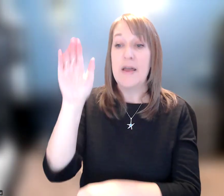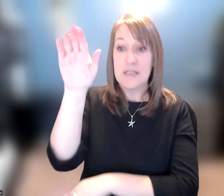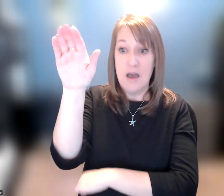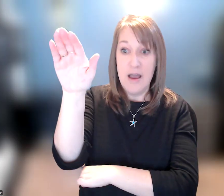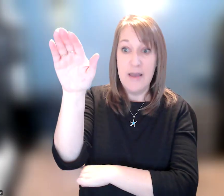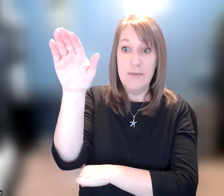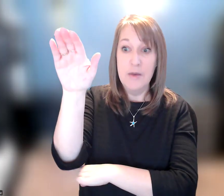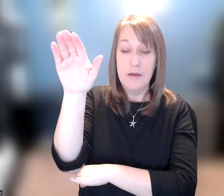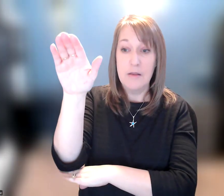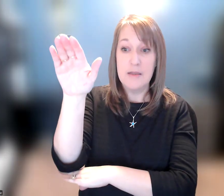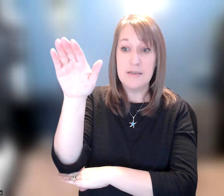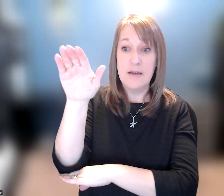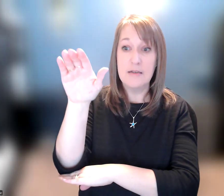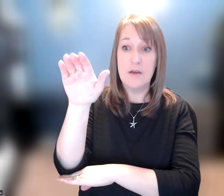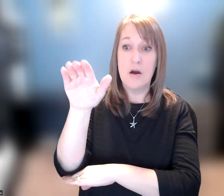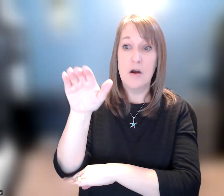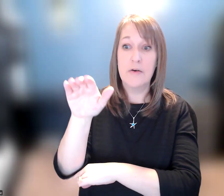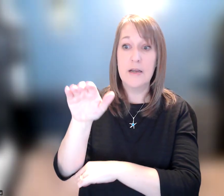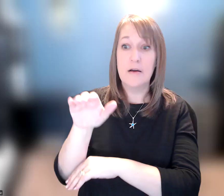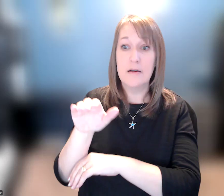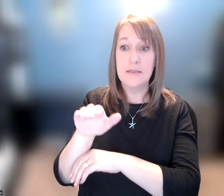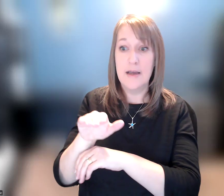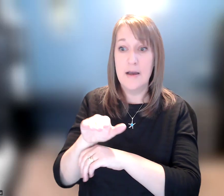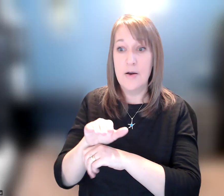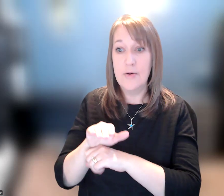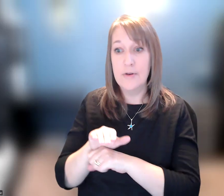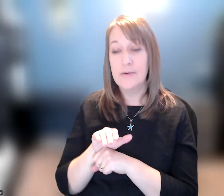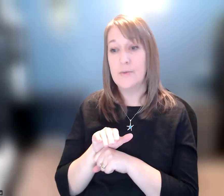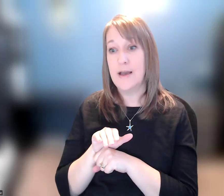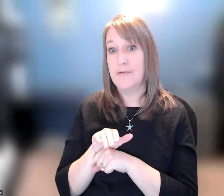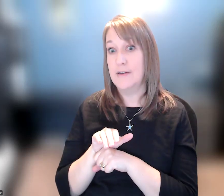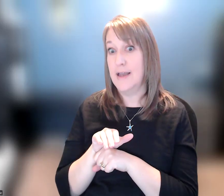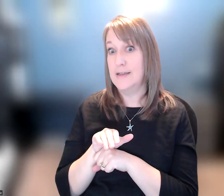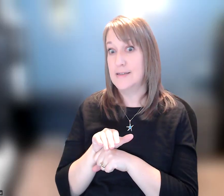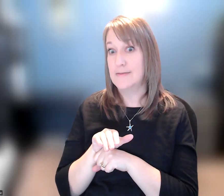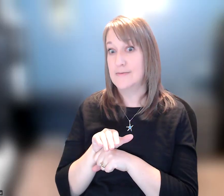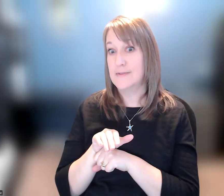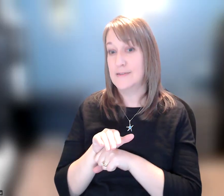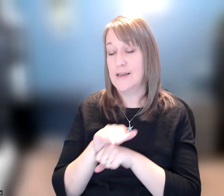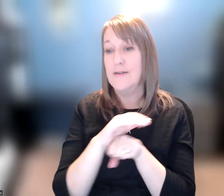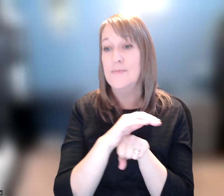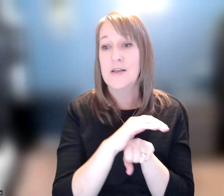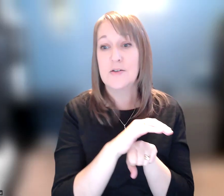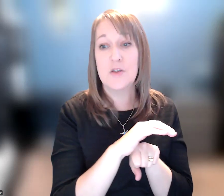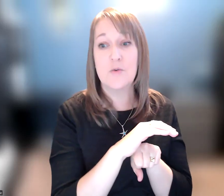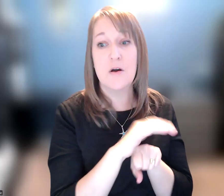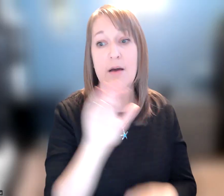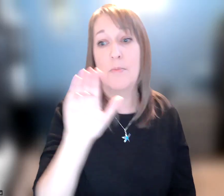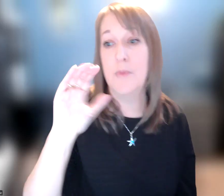the time the sun has already gone down, we have night. Okay. So you want a